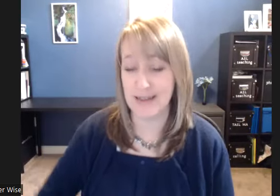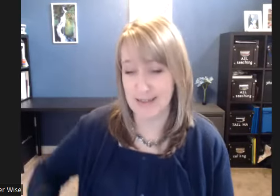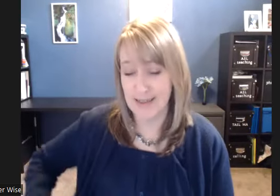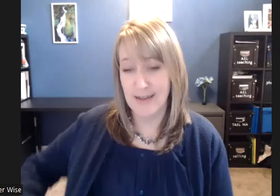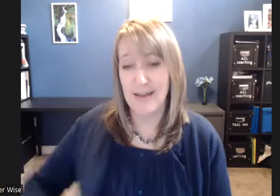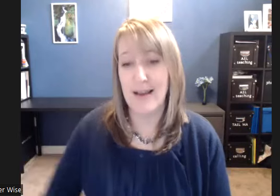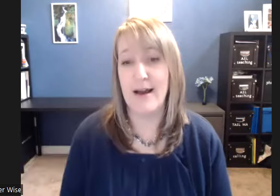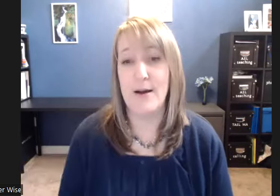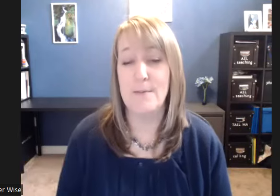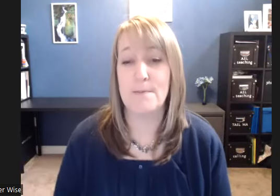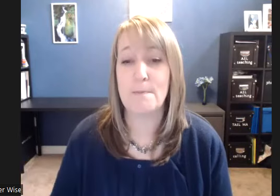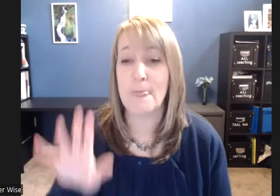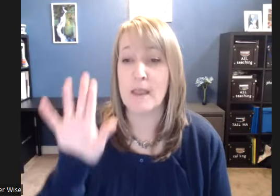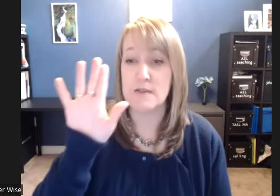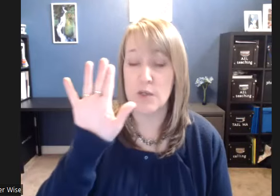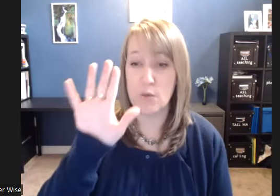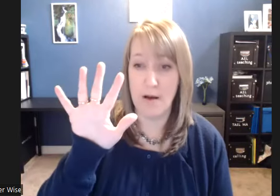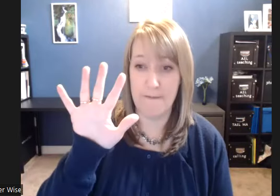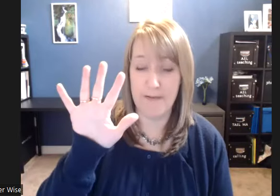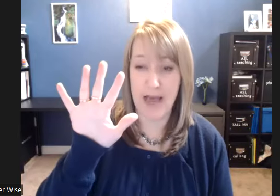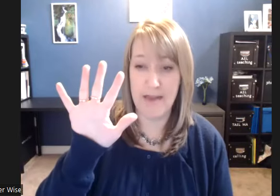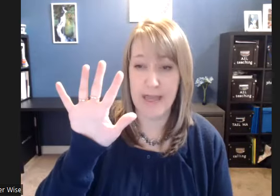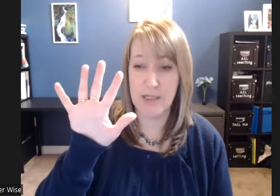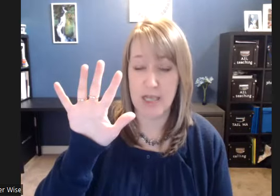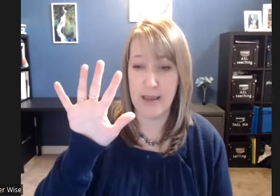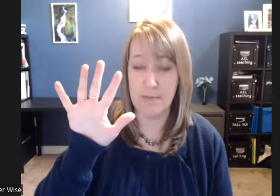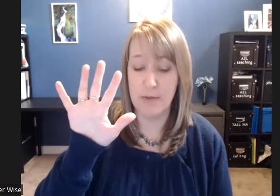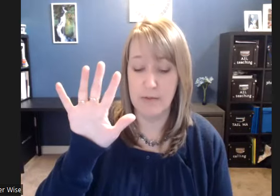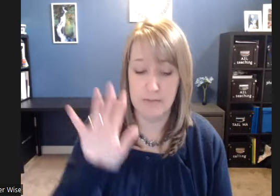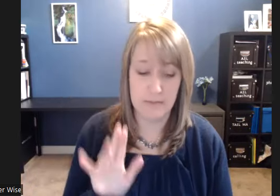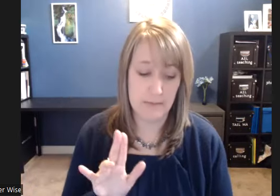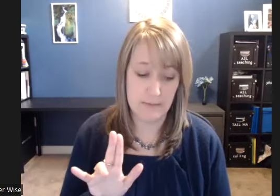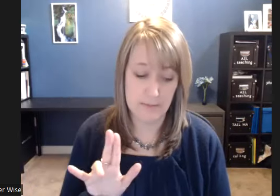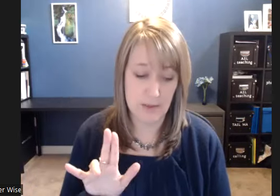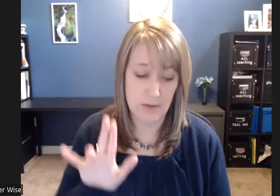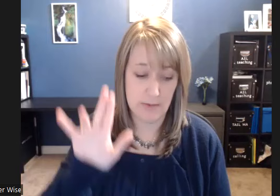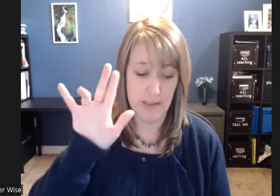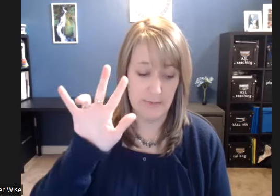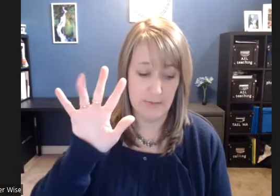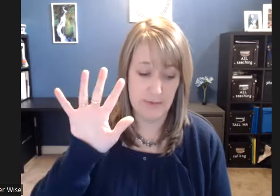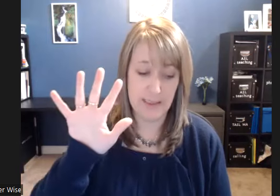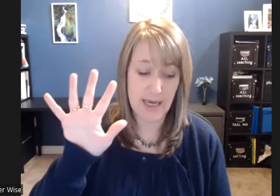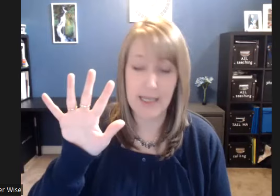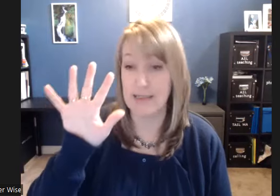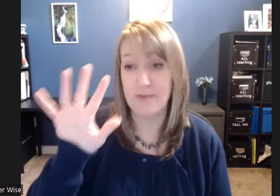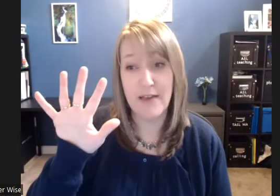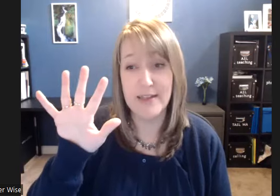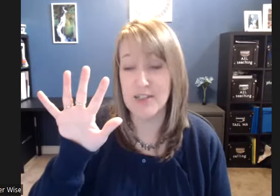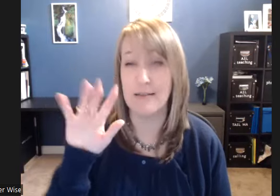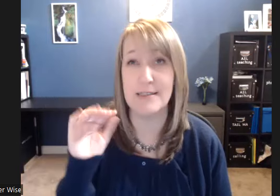means. So you want a 5 hand shape. No, not really. Yeah, I guess. 5 hand shape. This is